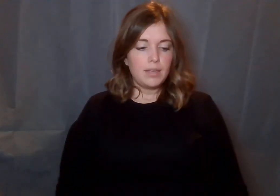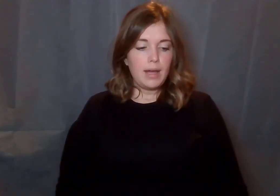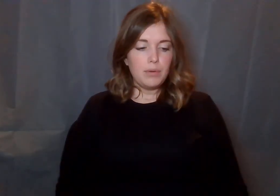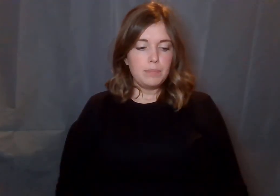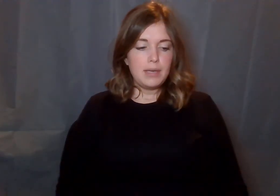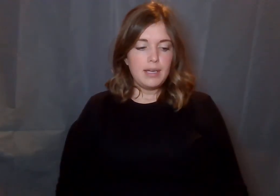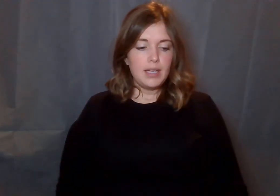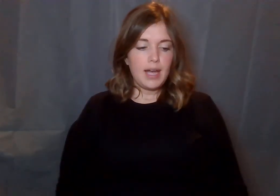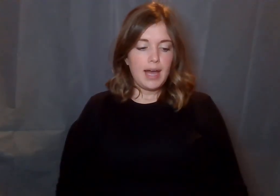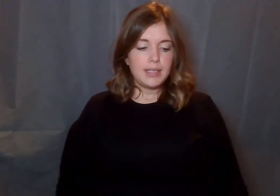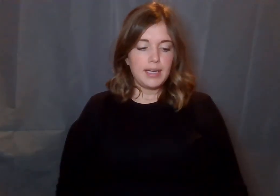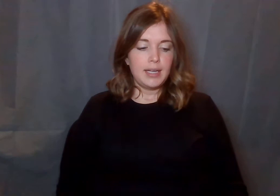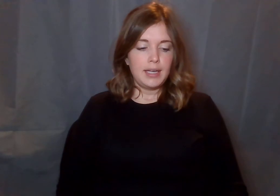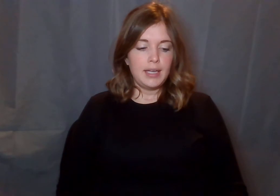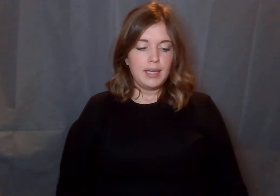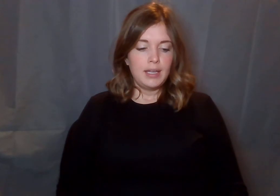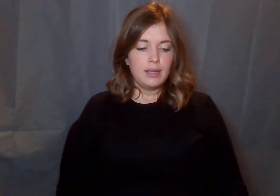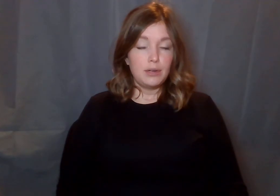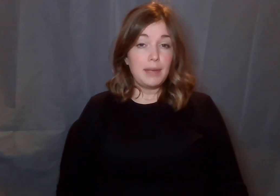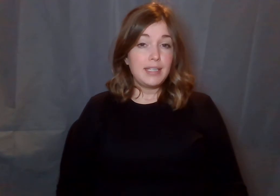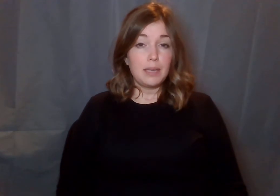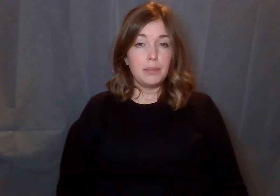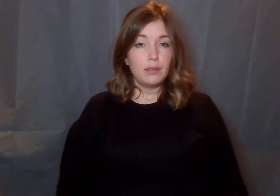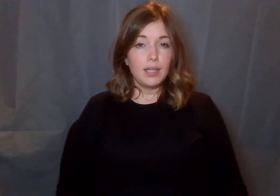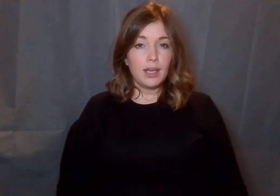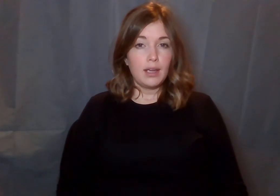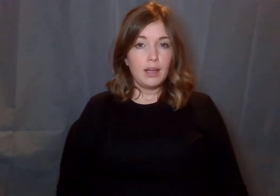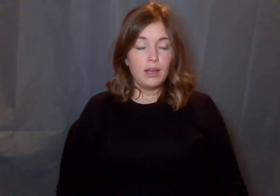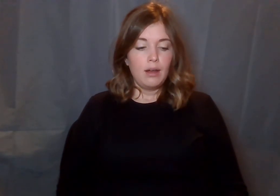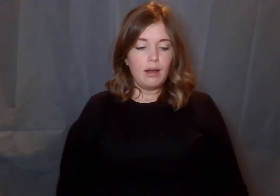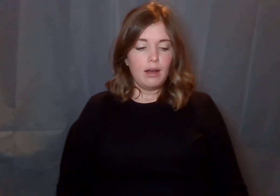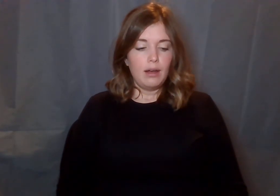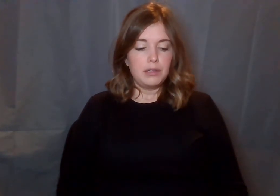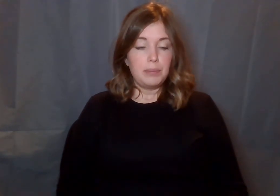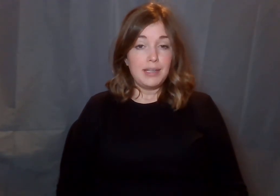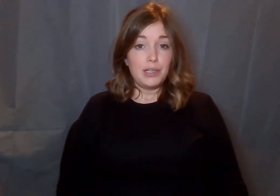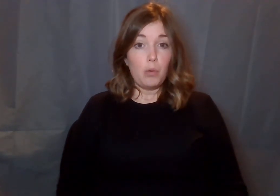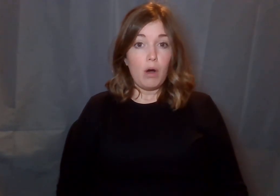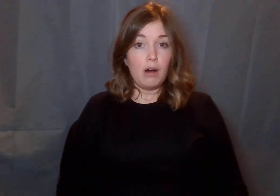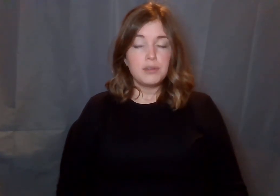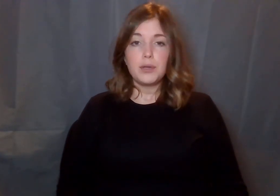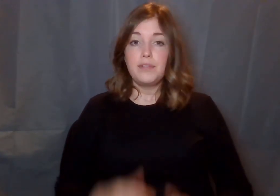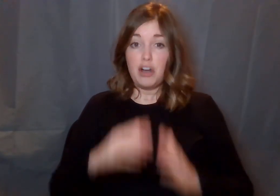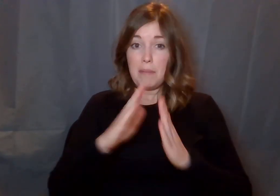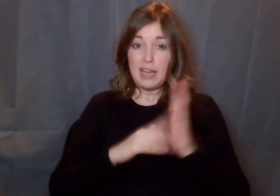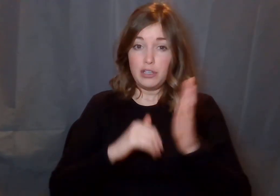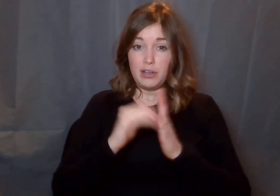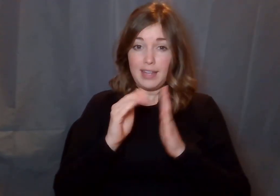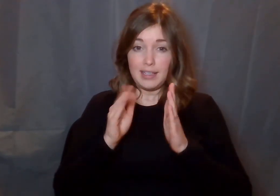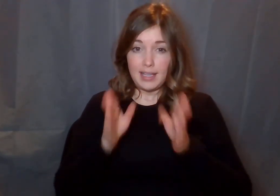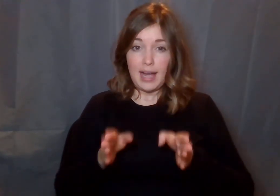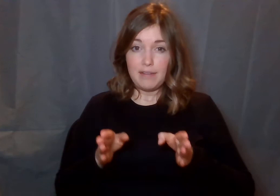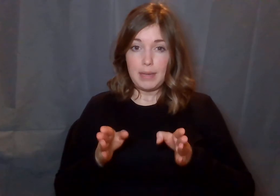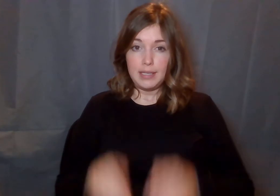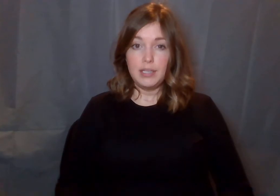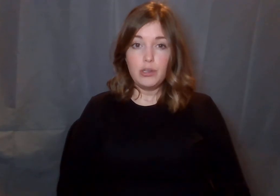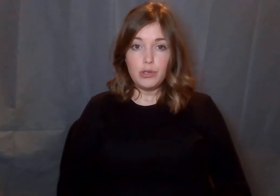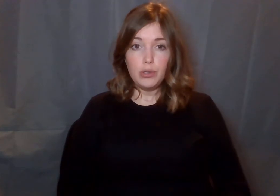That would be as in you're painting a building, you're painting a wall. So if you're a painter and that's the kind of painting you do,